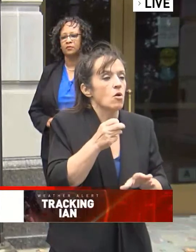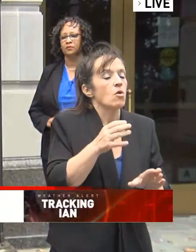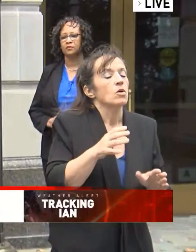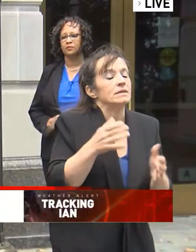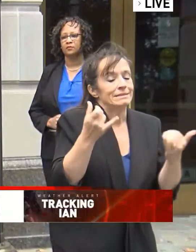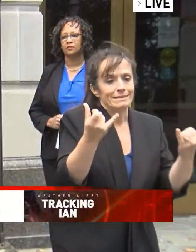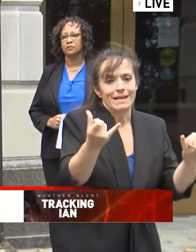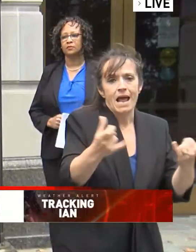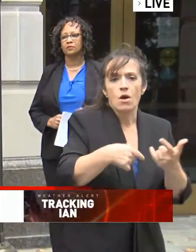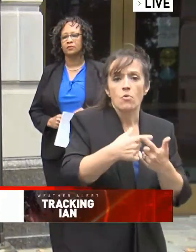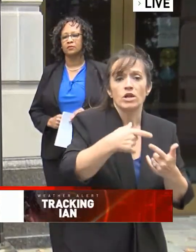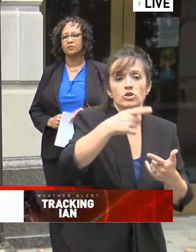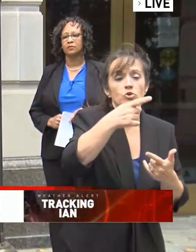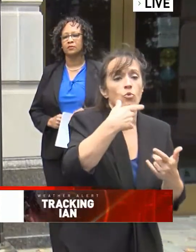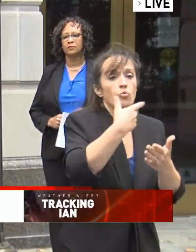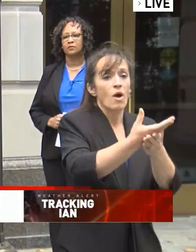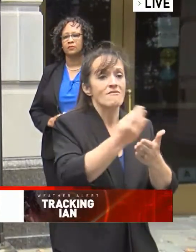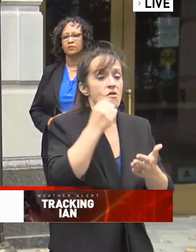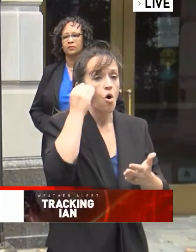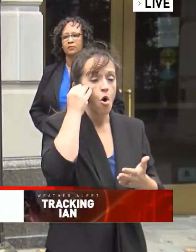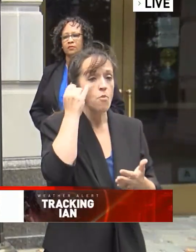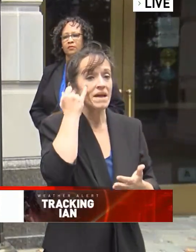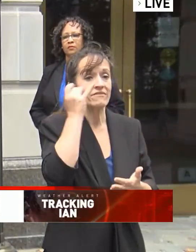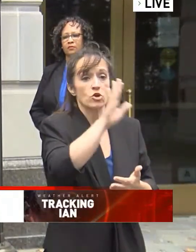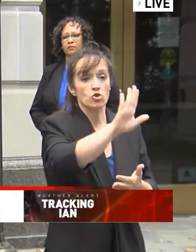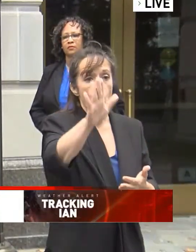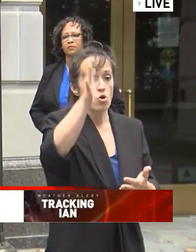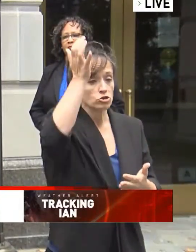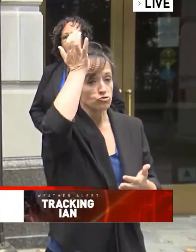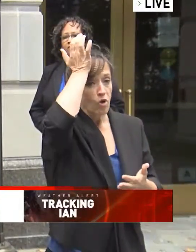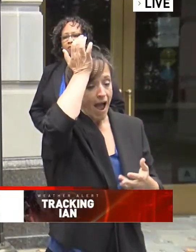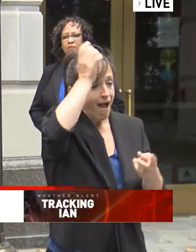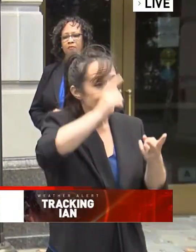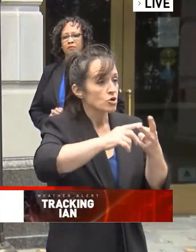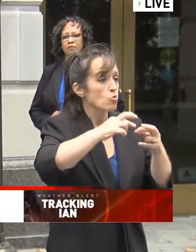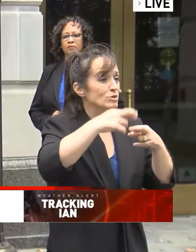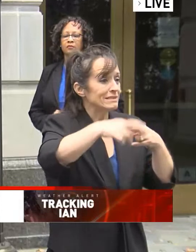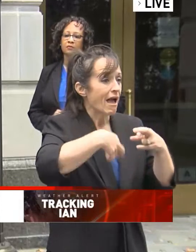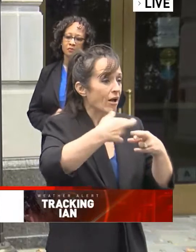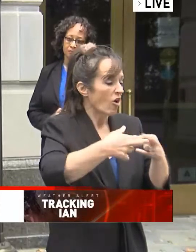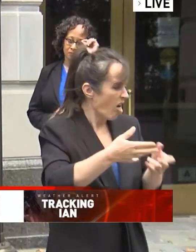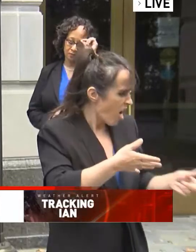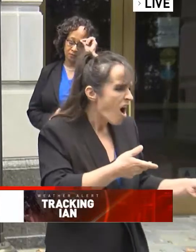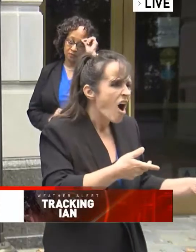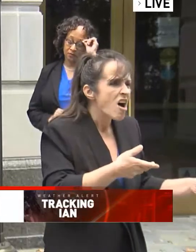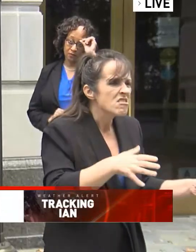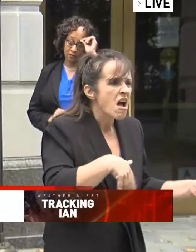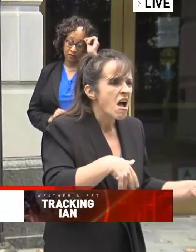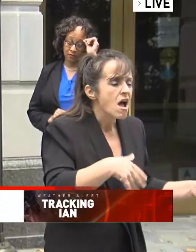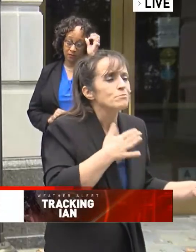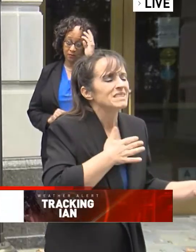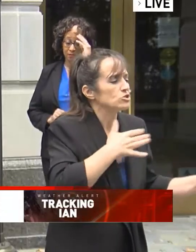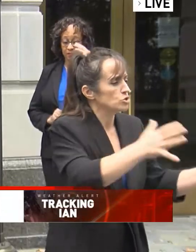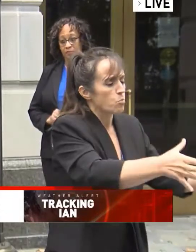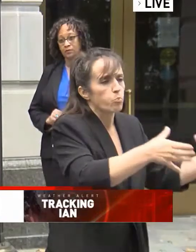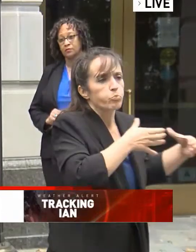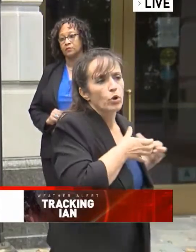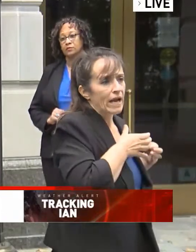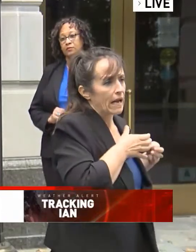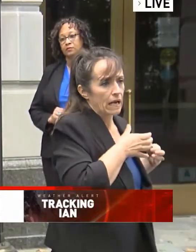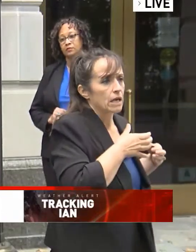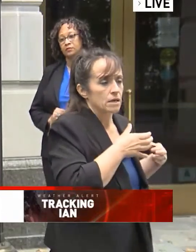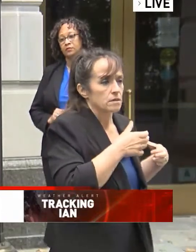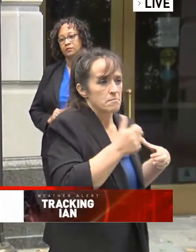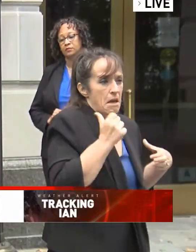go home, if your trash can and or recycling can has not been picked up, please bring it on in and secure